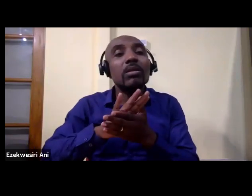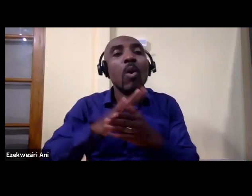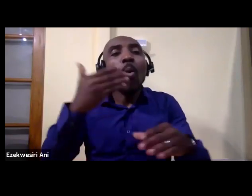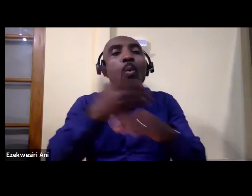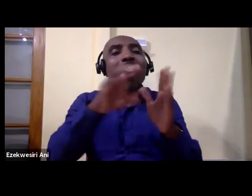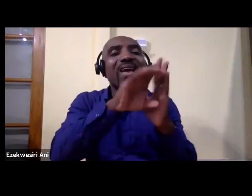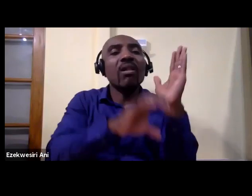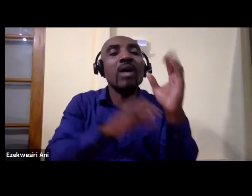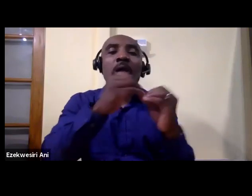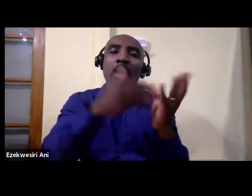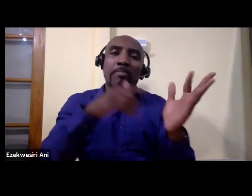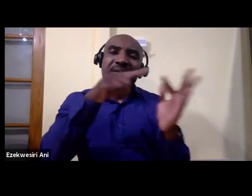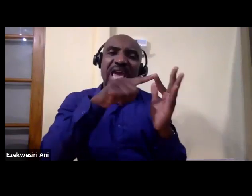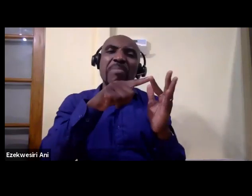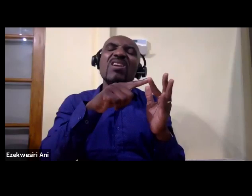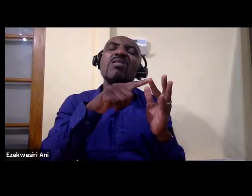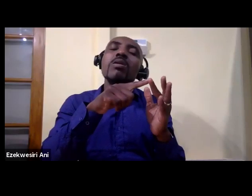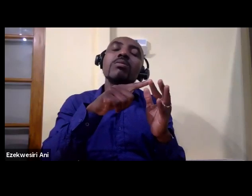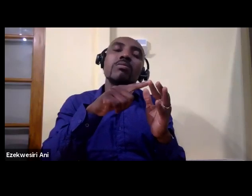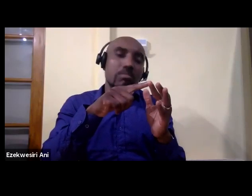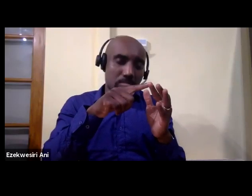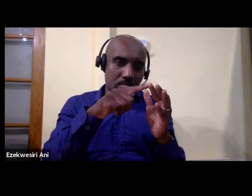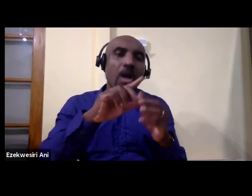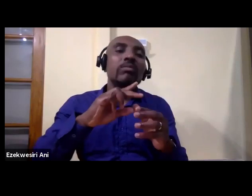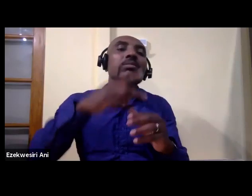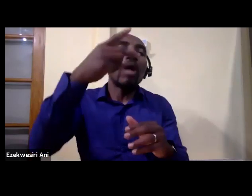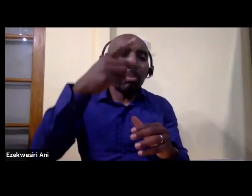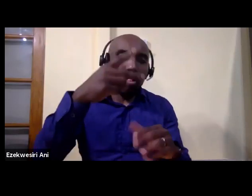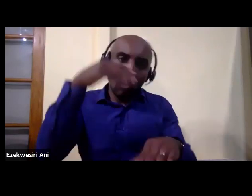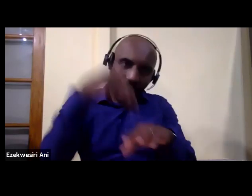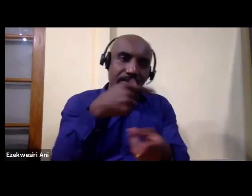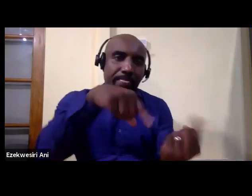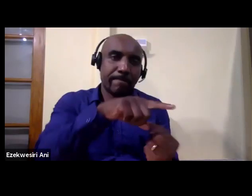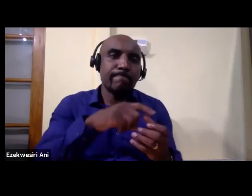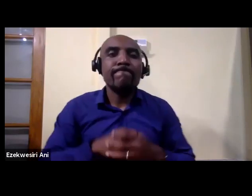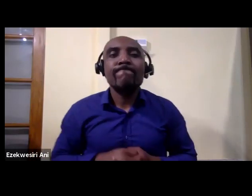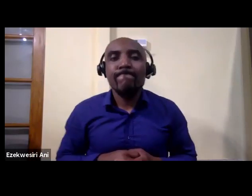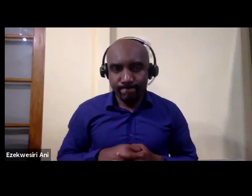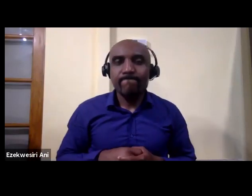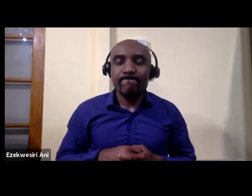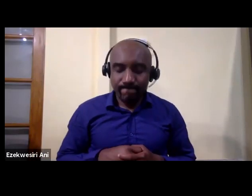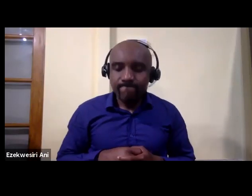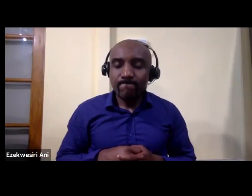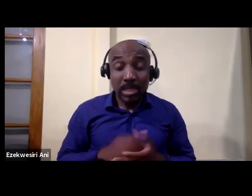BAME working people the hardest. So this is a tremendous death toll.